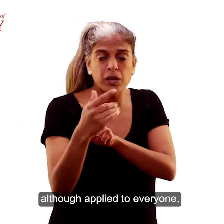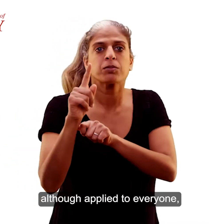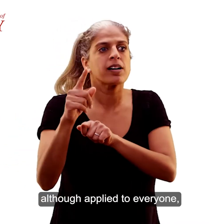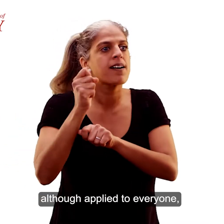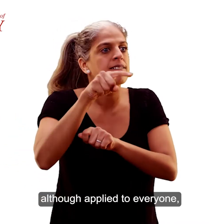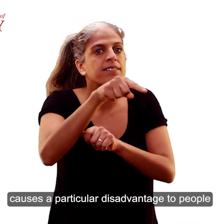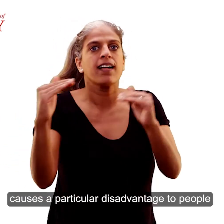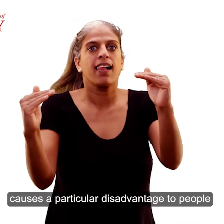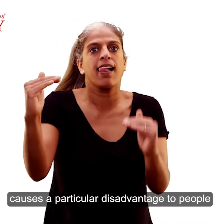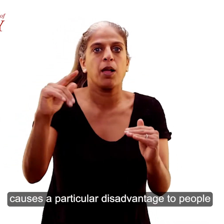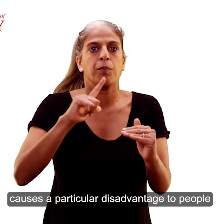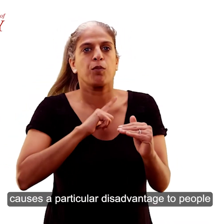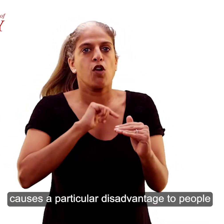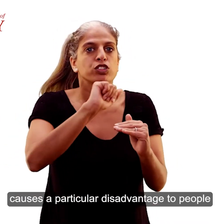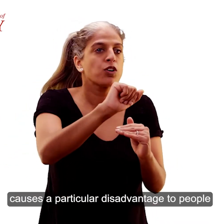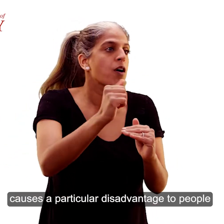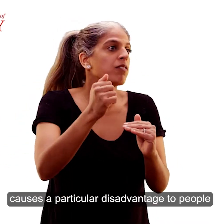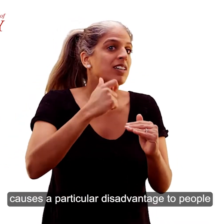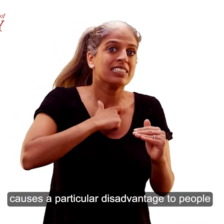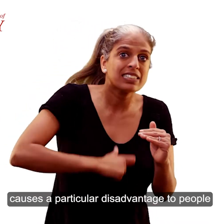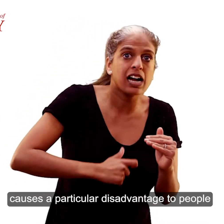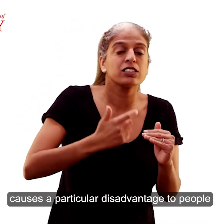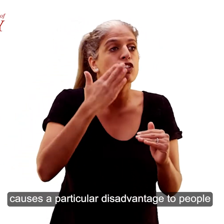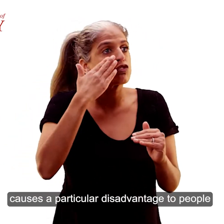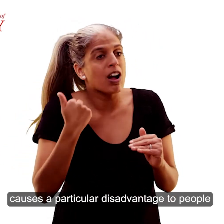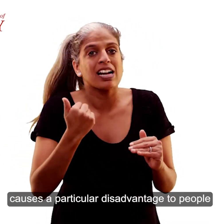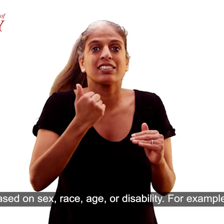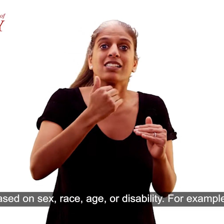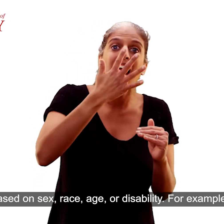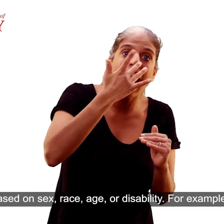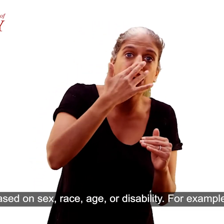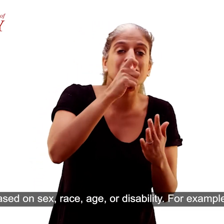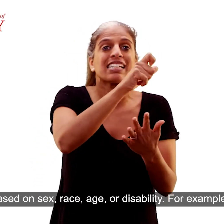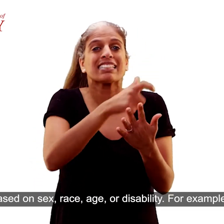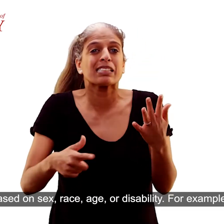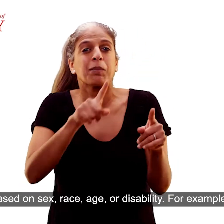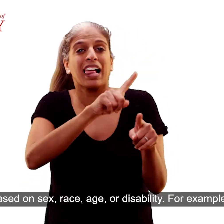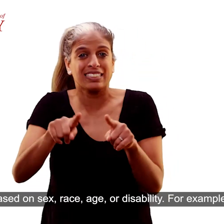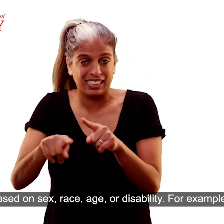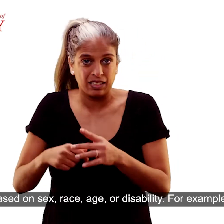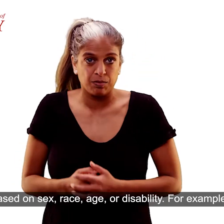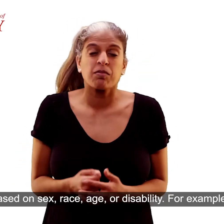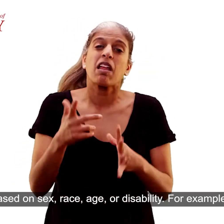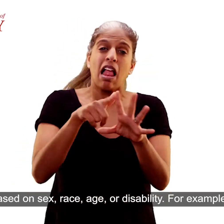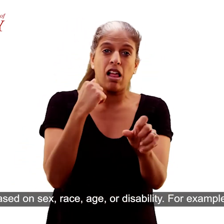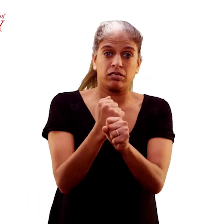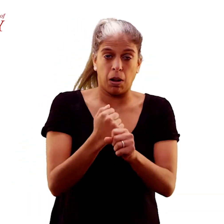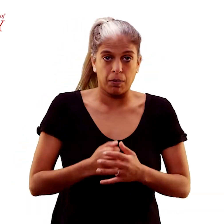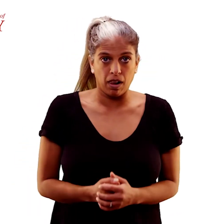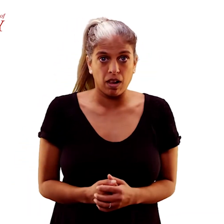everyone, causes a particular disadvantage to people based on sex, race, age, or disability.